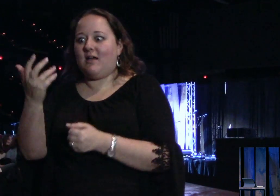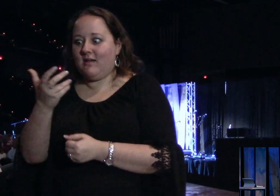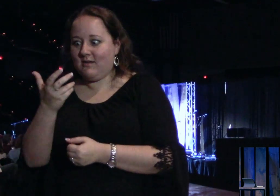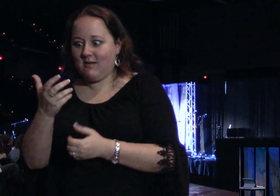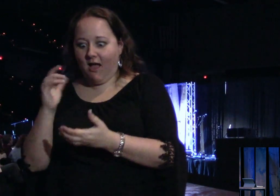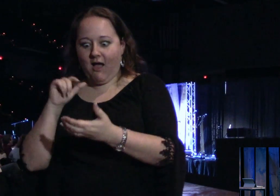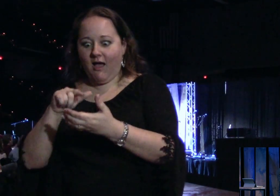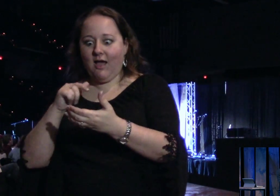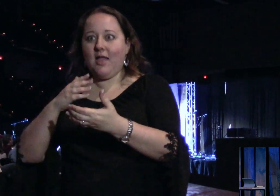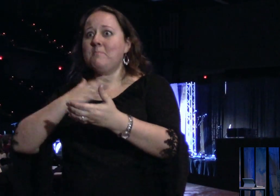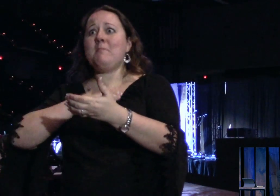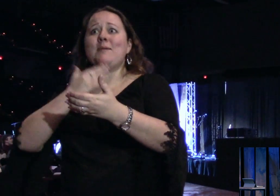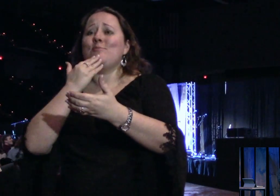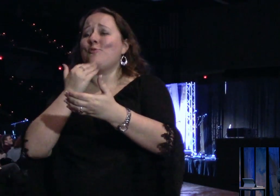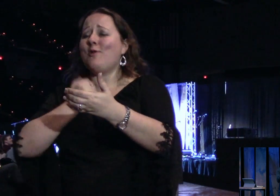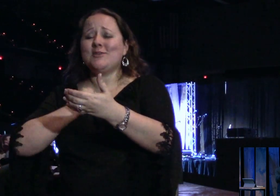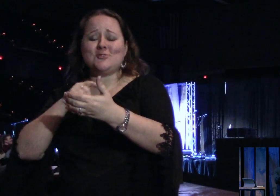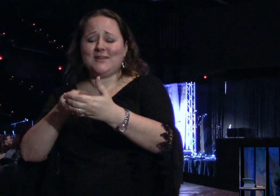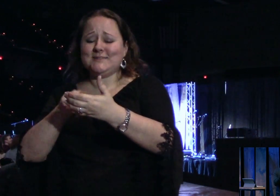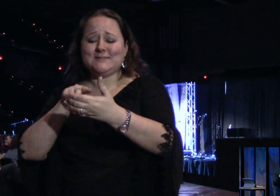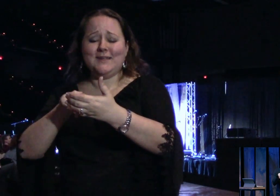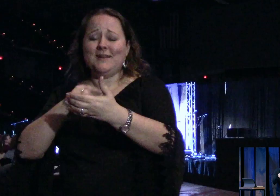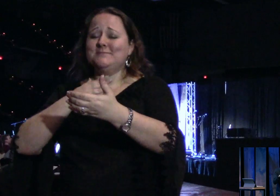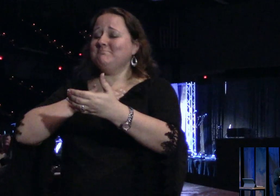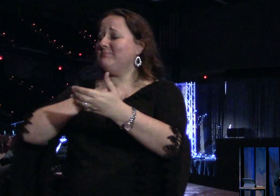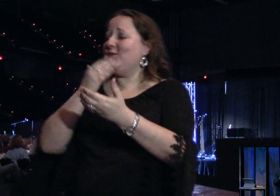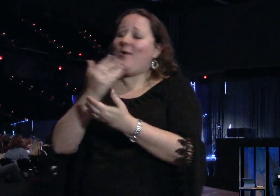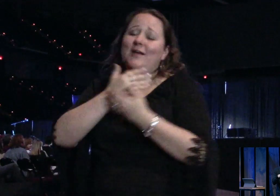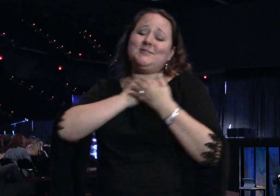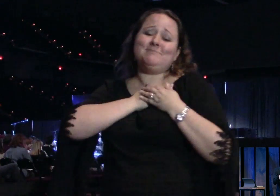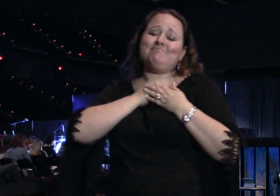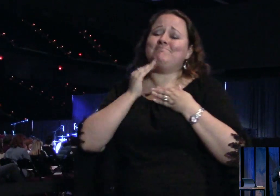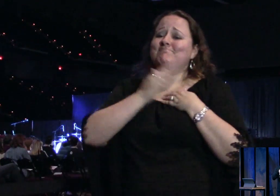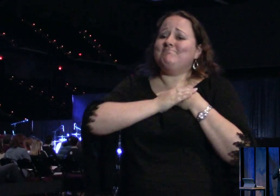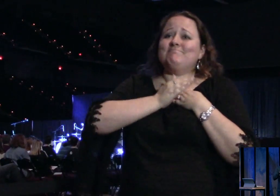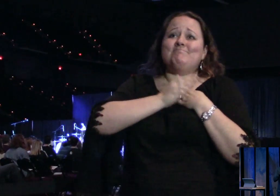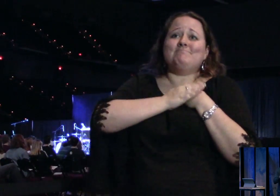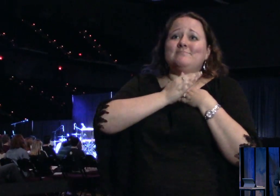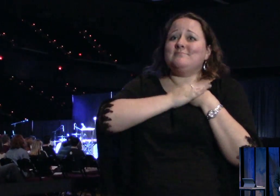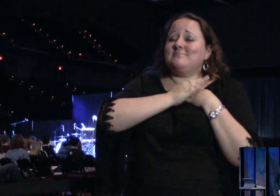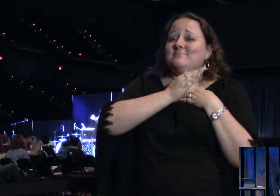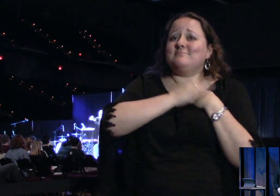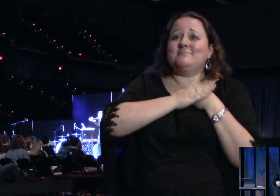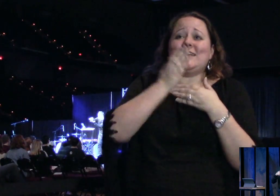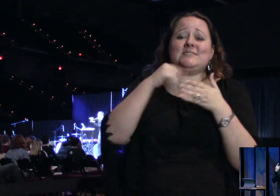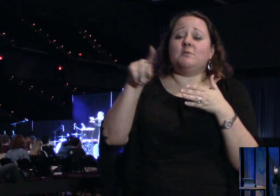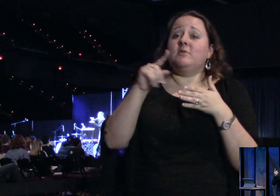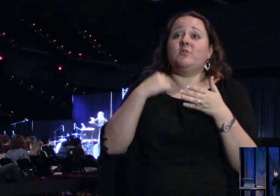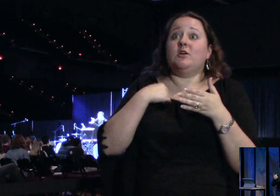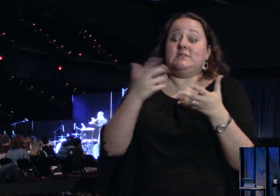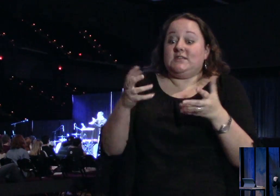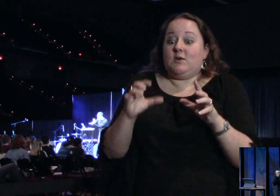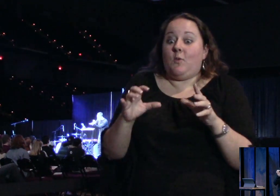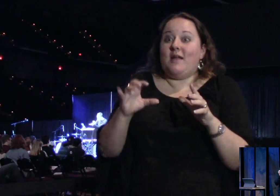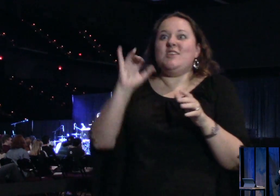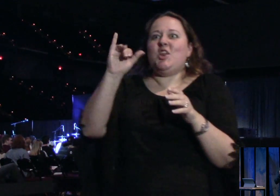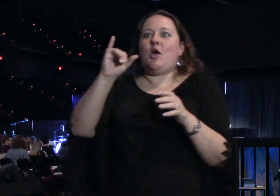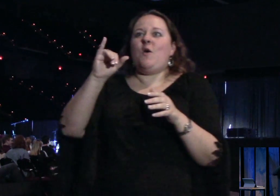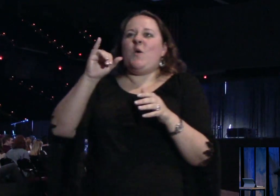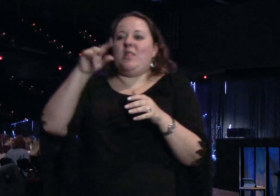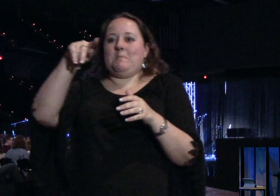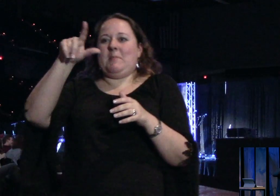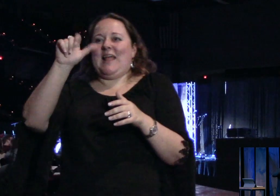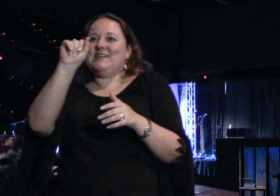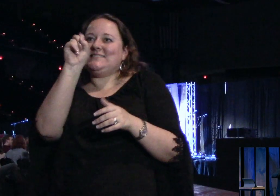would imagine you held it in your hand and you were like, my precious, and you held it, and some of you guys